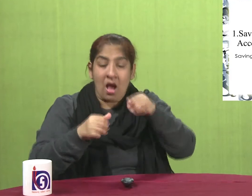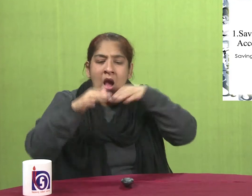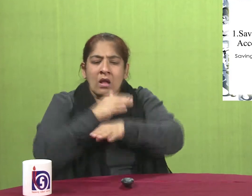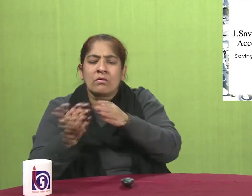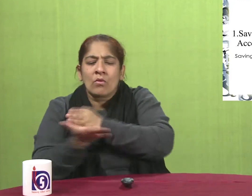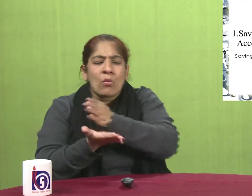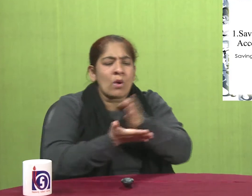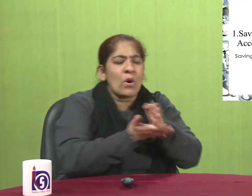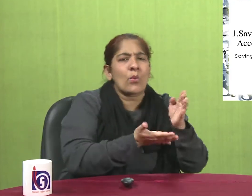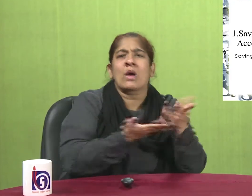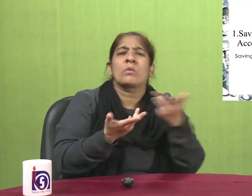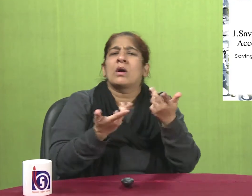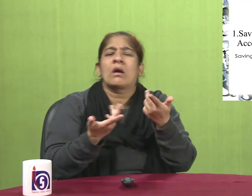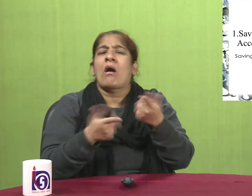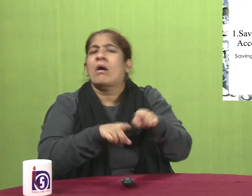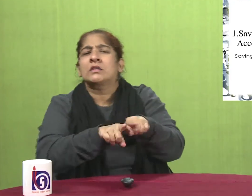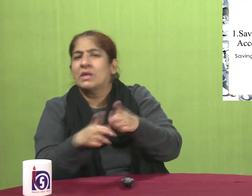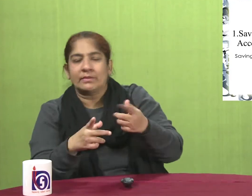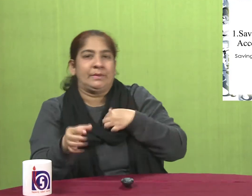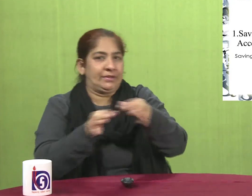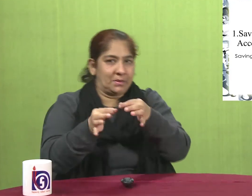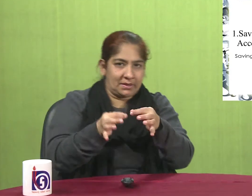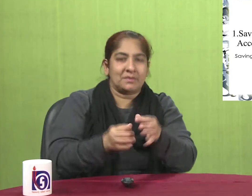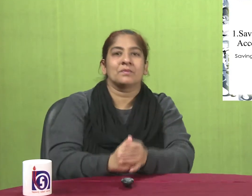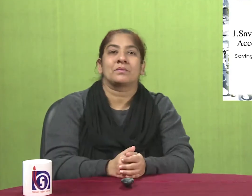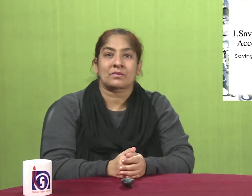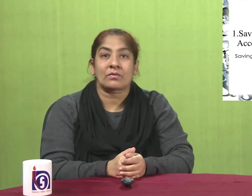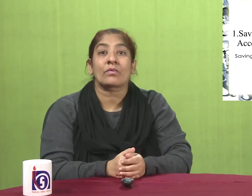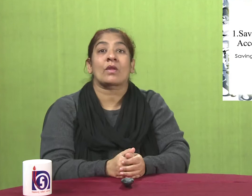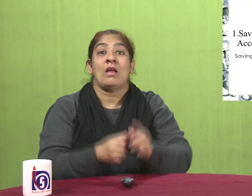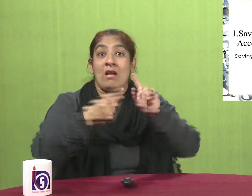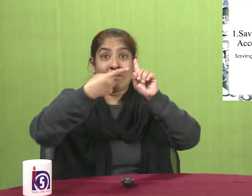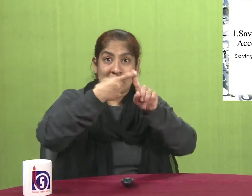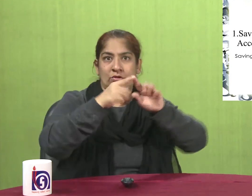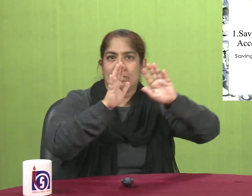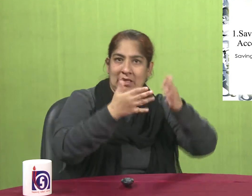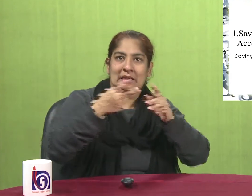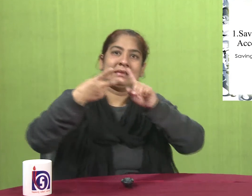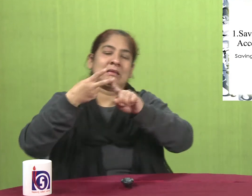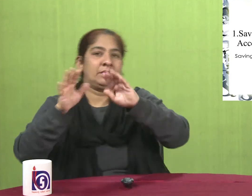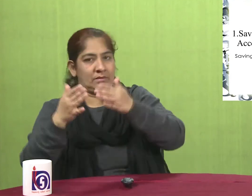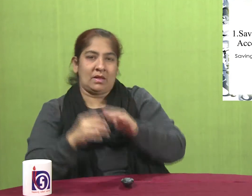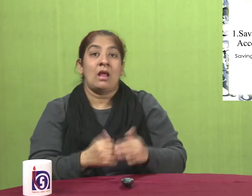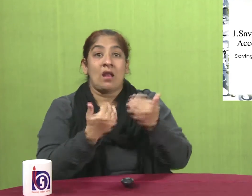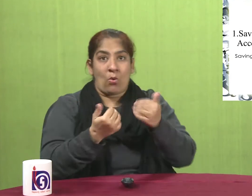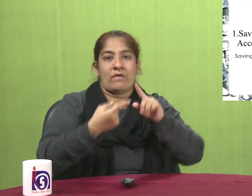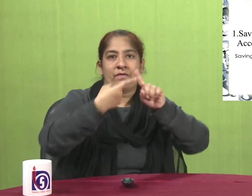Then there are types of bank accounts. I will explain you. First is the savings